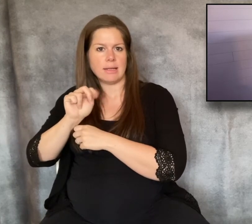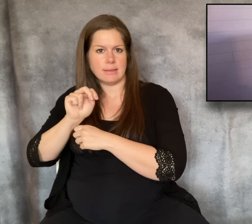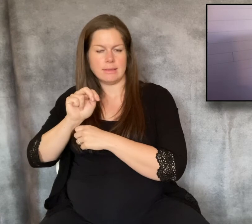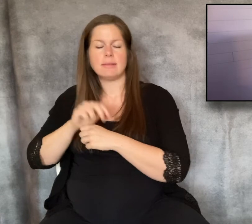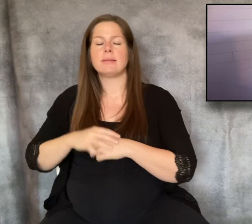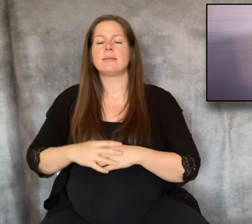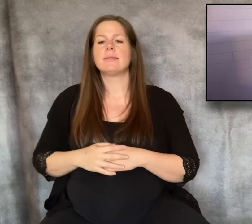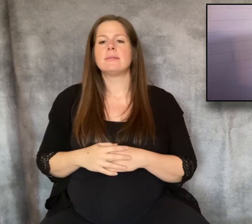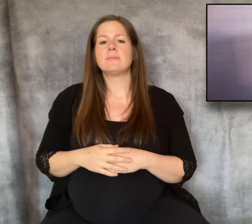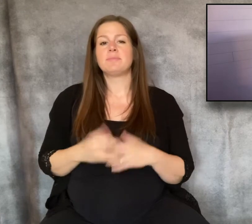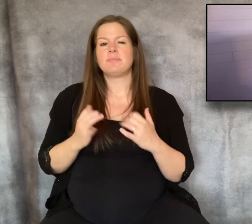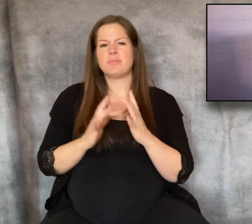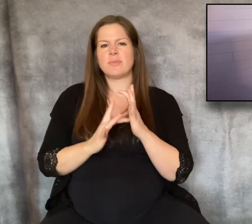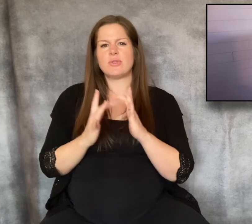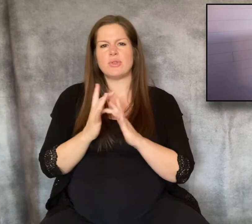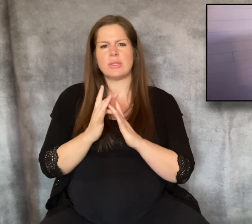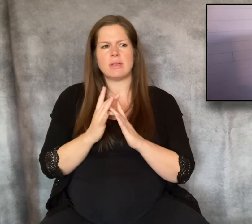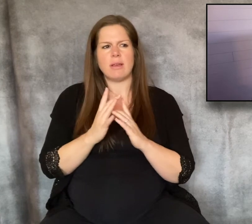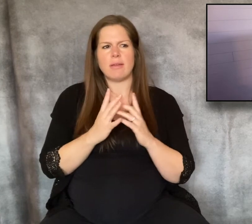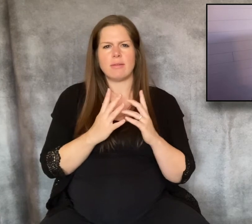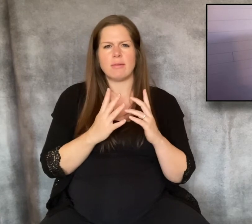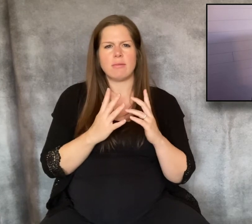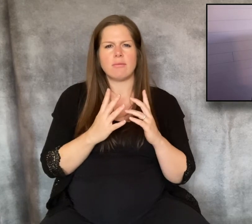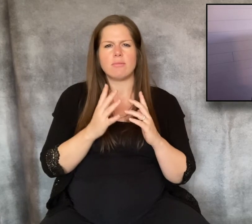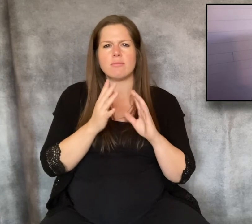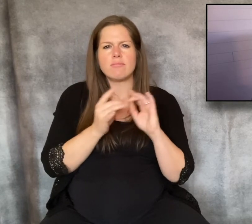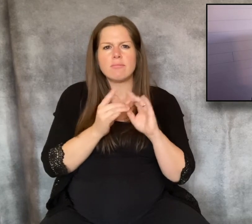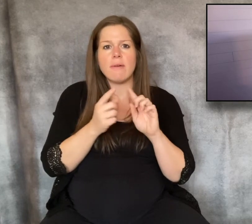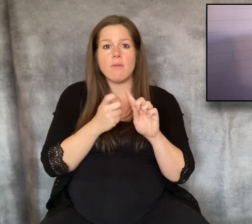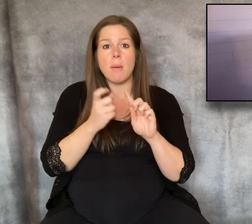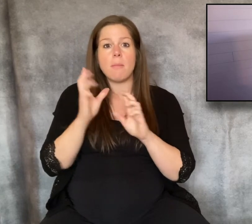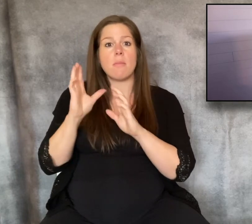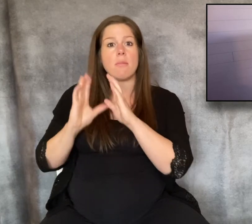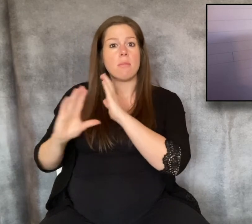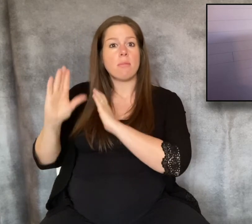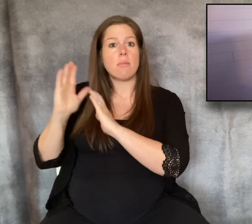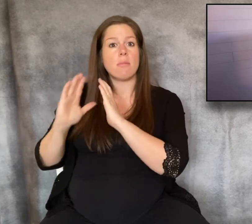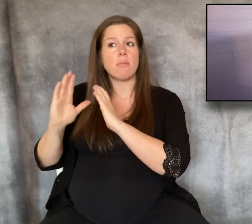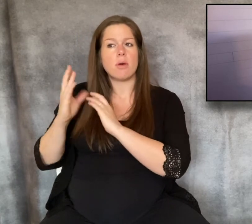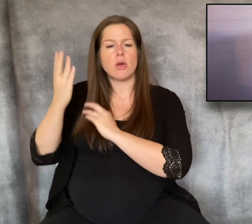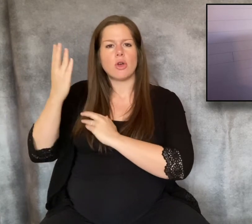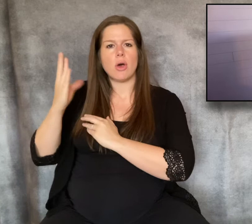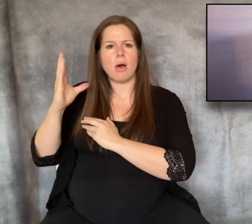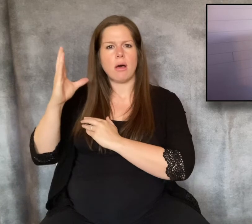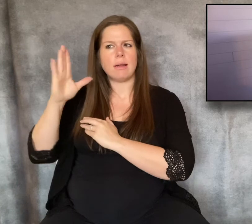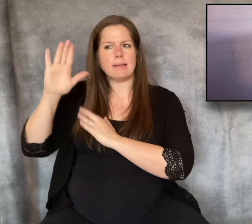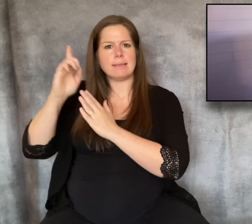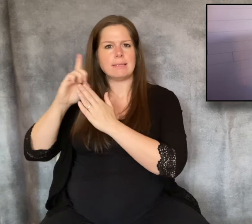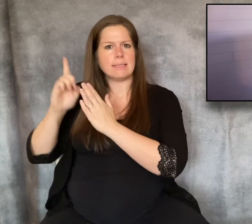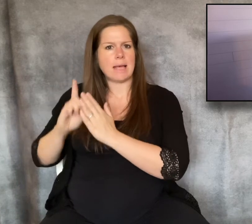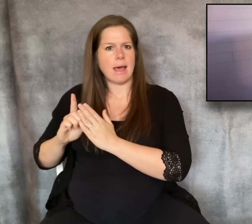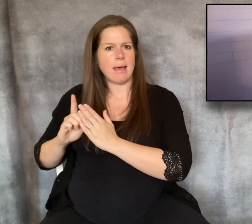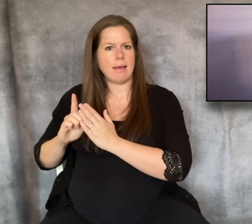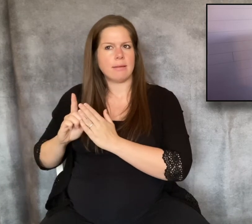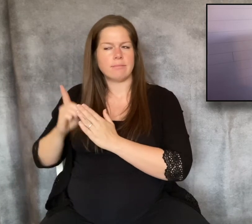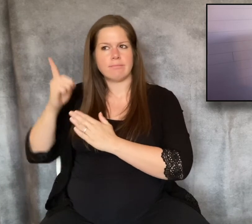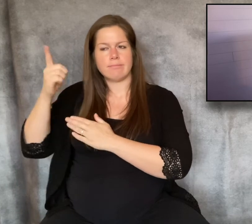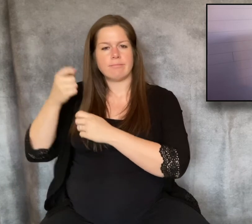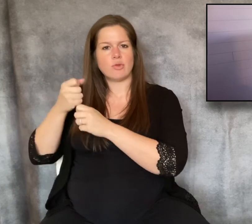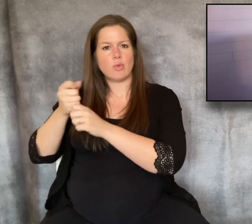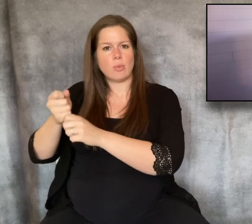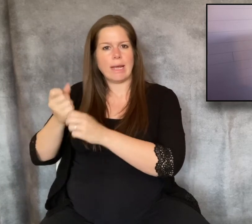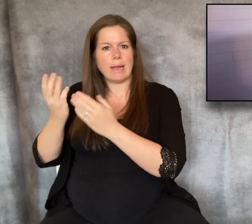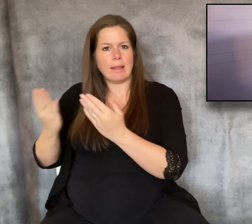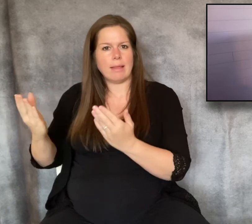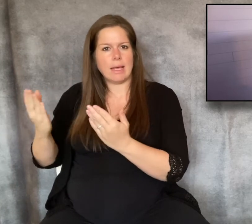going back to the Garden of Eden and talking about the spirit of how God created things, and what